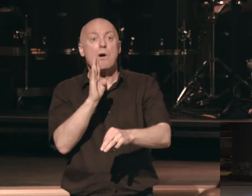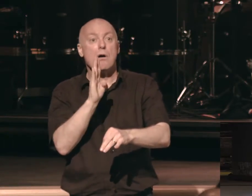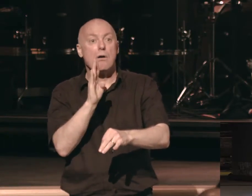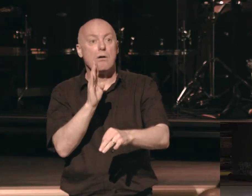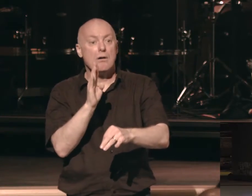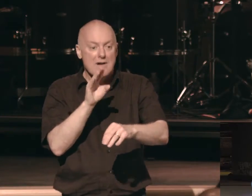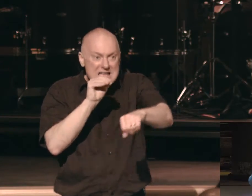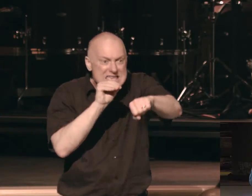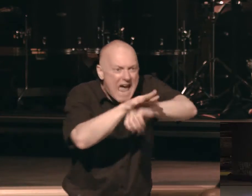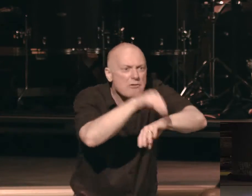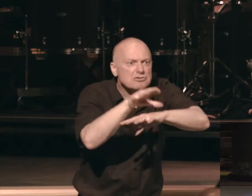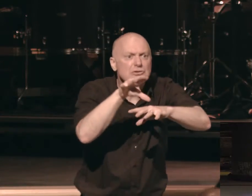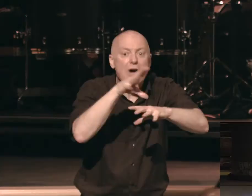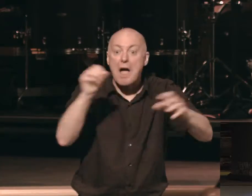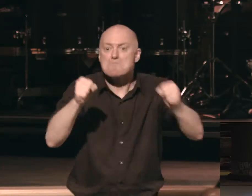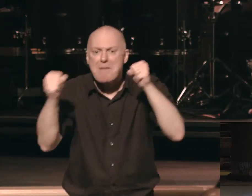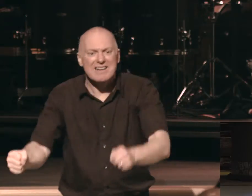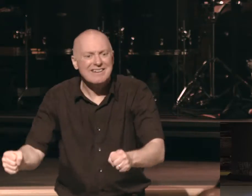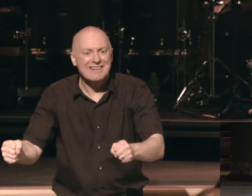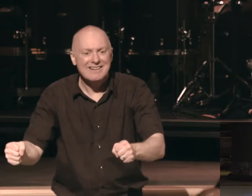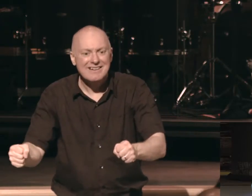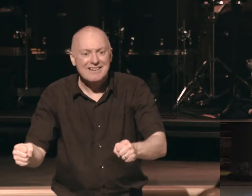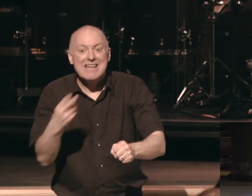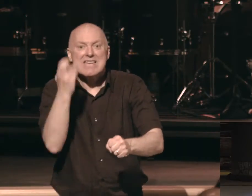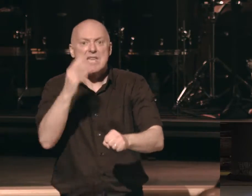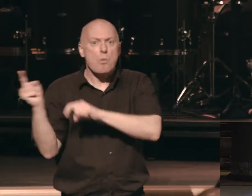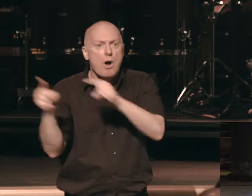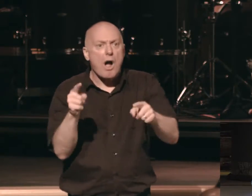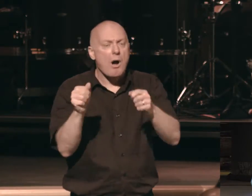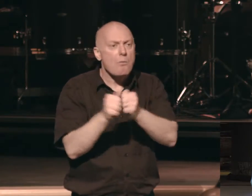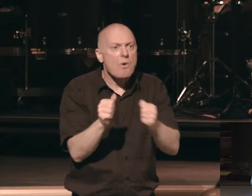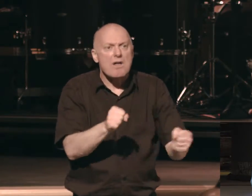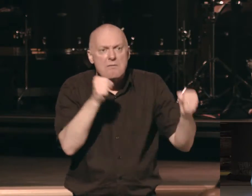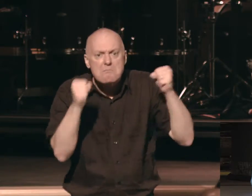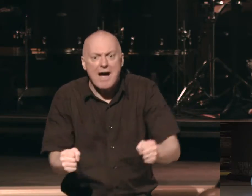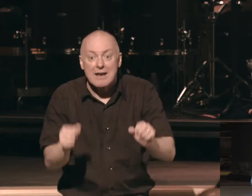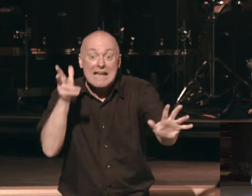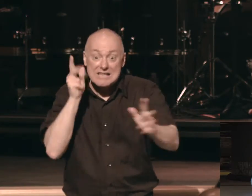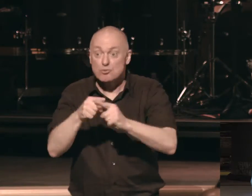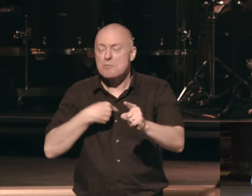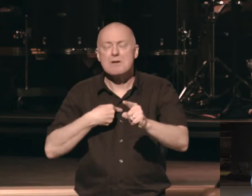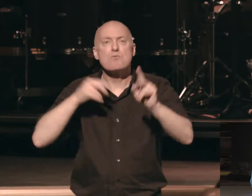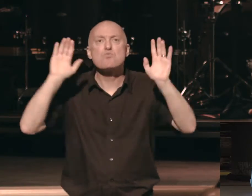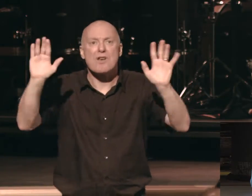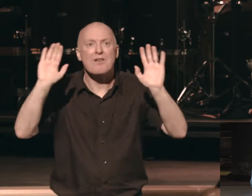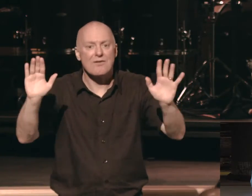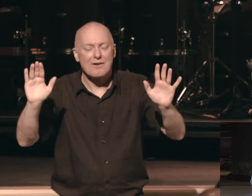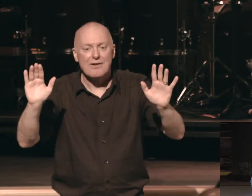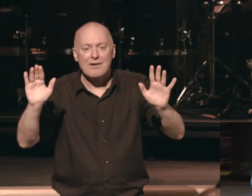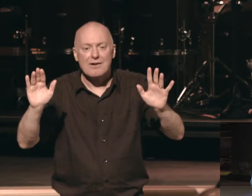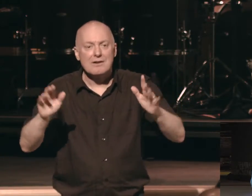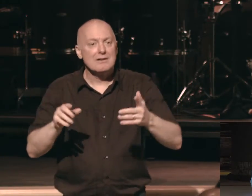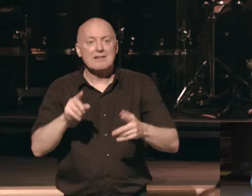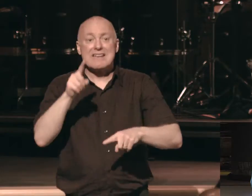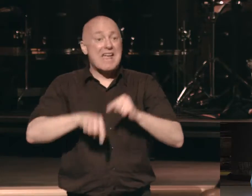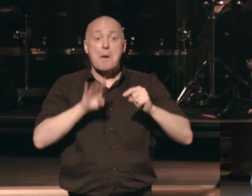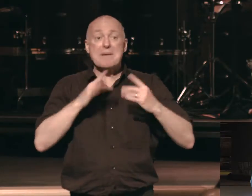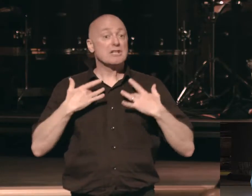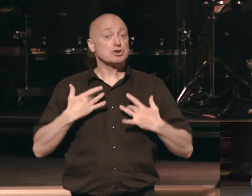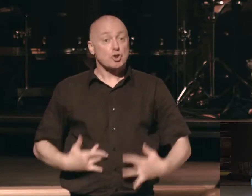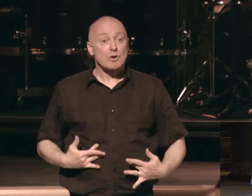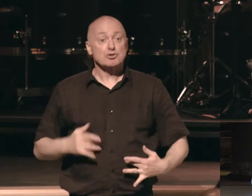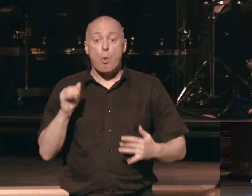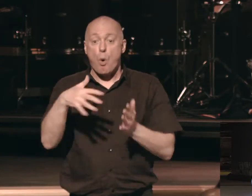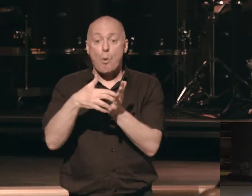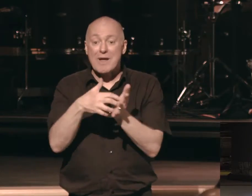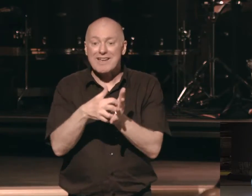with counsel and might. And he will come with a might, listen, this is so great, that cannot be discouraged